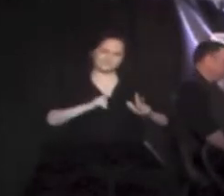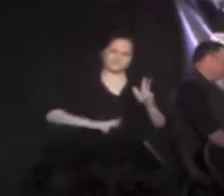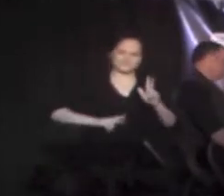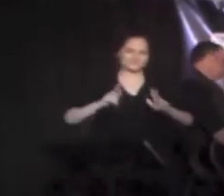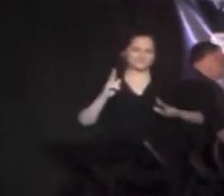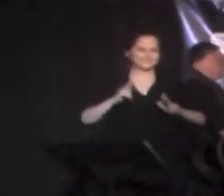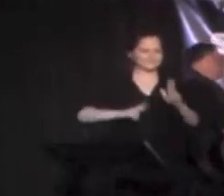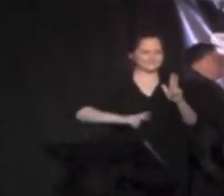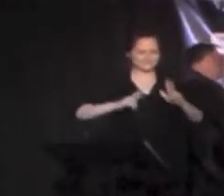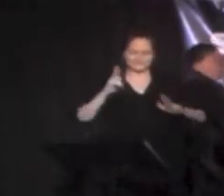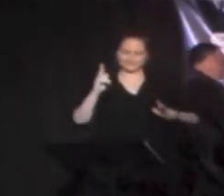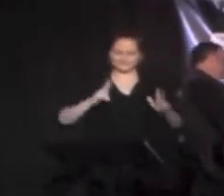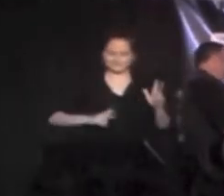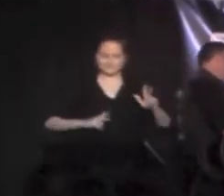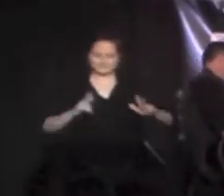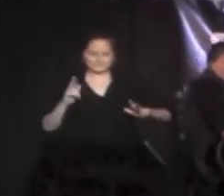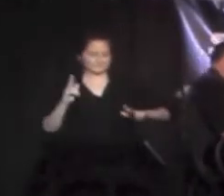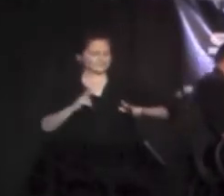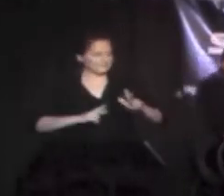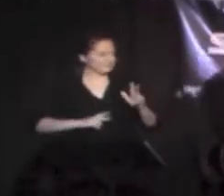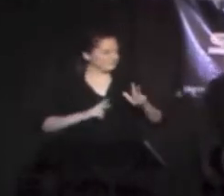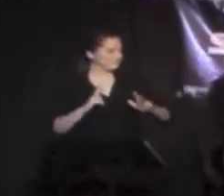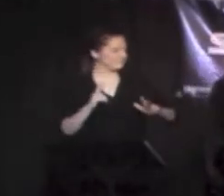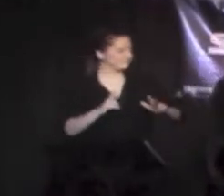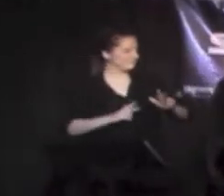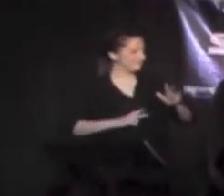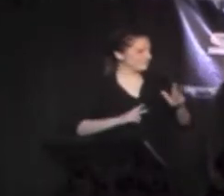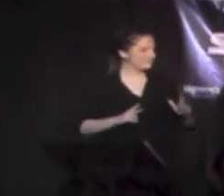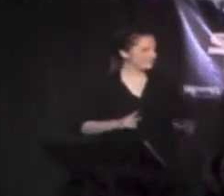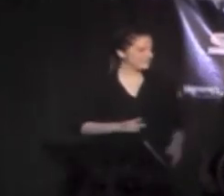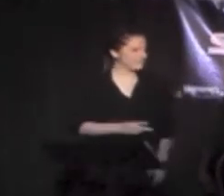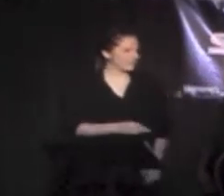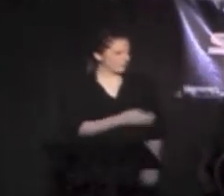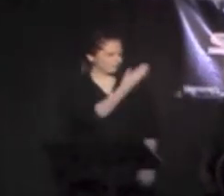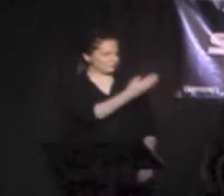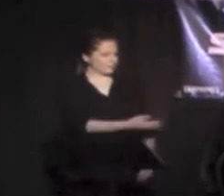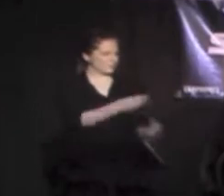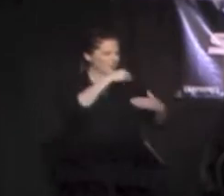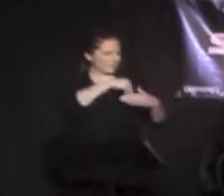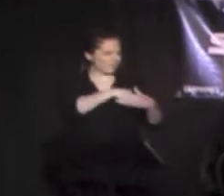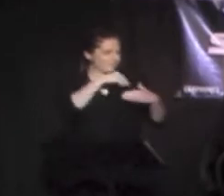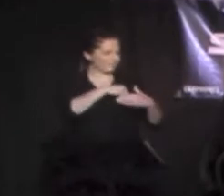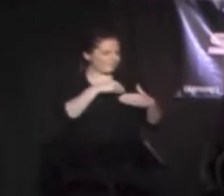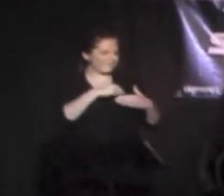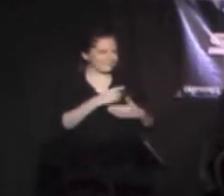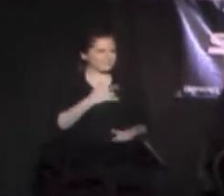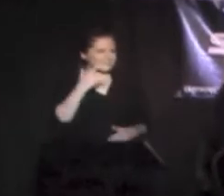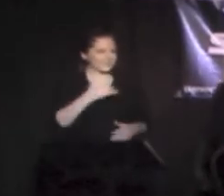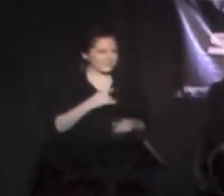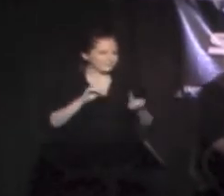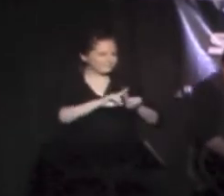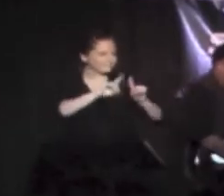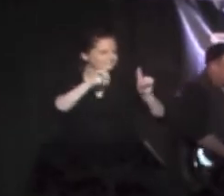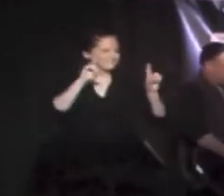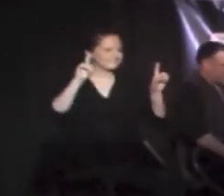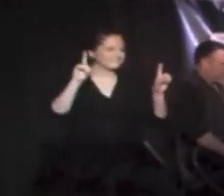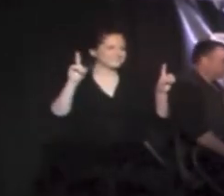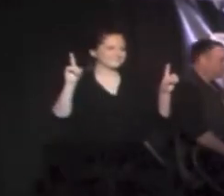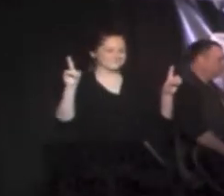Chilean Where the most important thing to you is me keeping a smile in vain